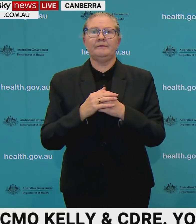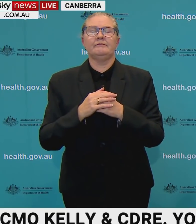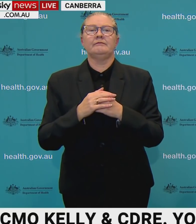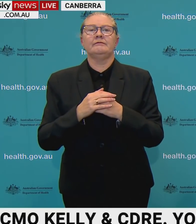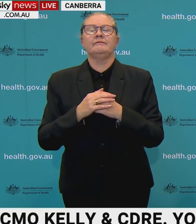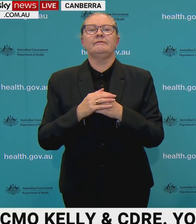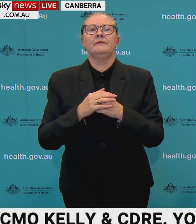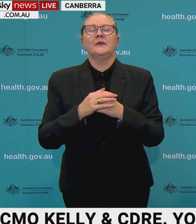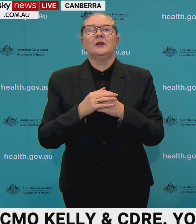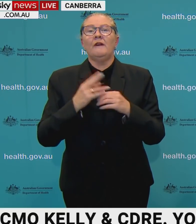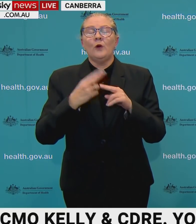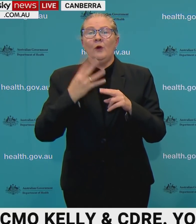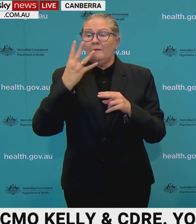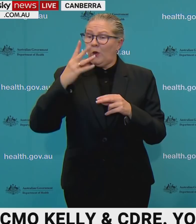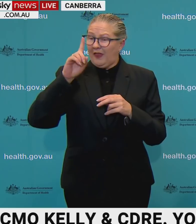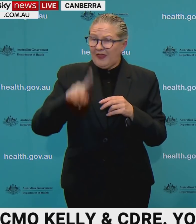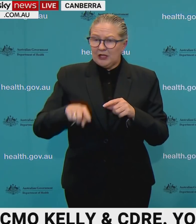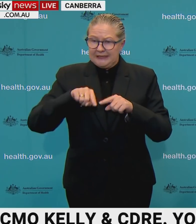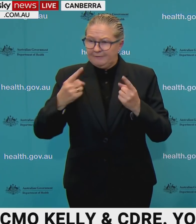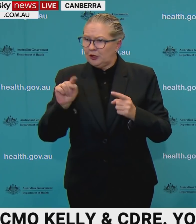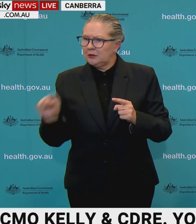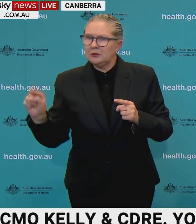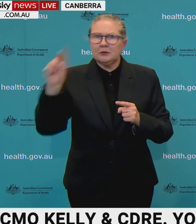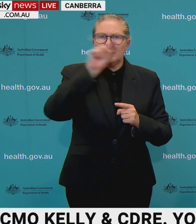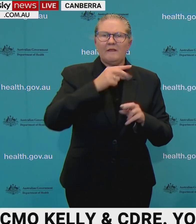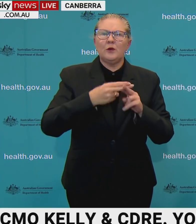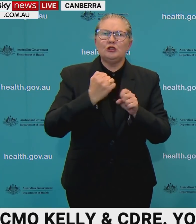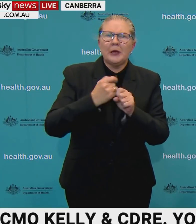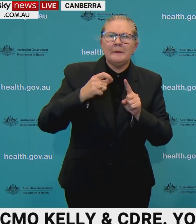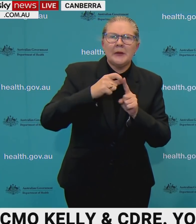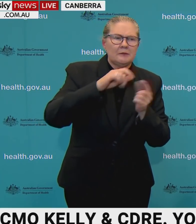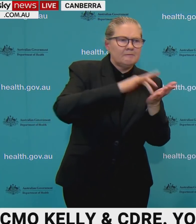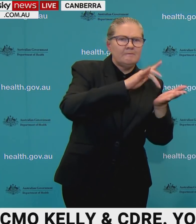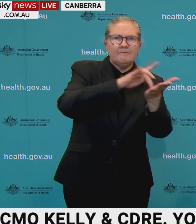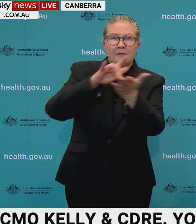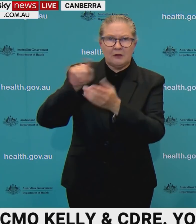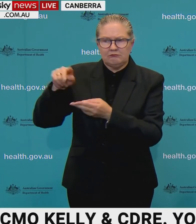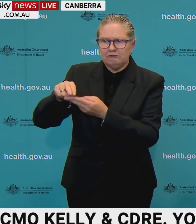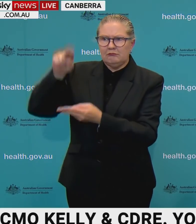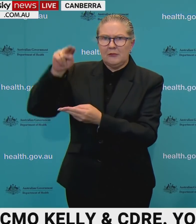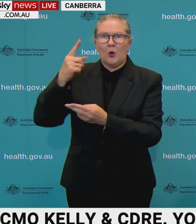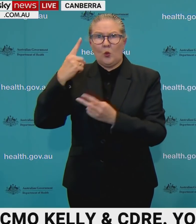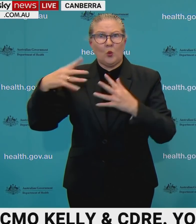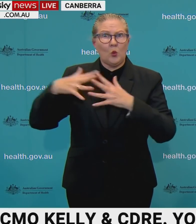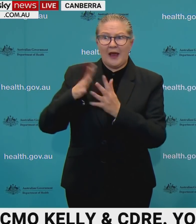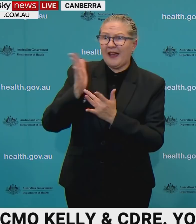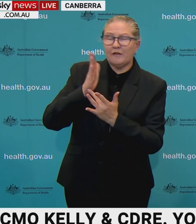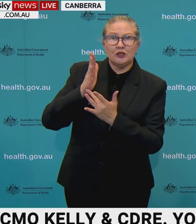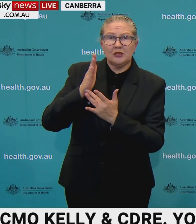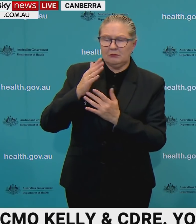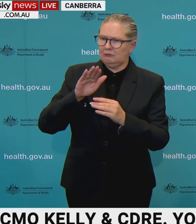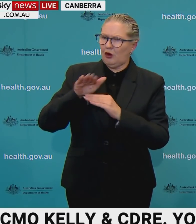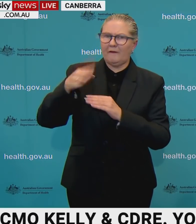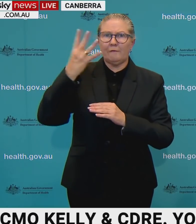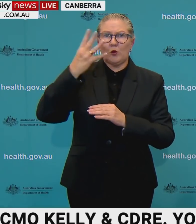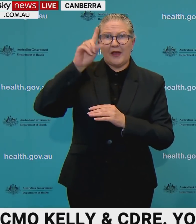Across the 4,688 sites in the primary care network, they have increased their weekday average by approximately 14,000